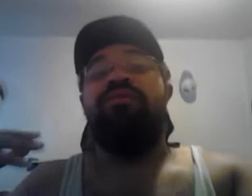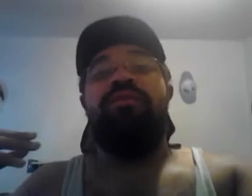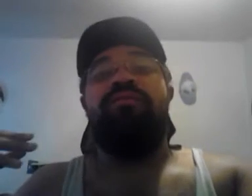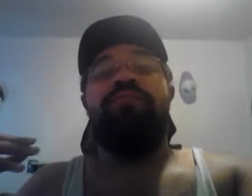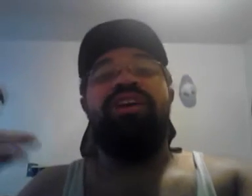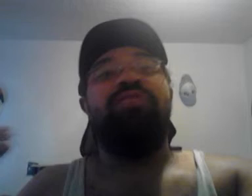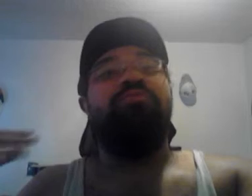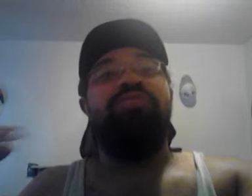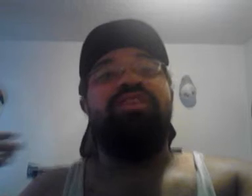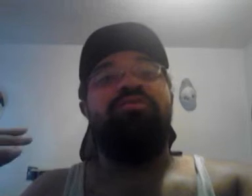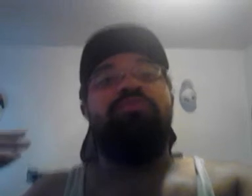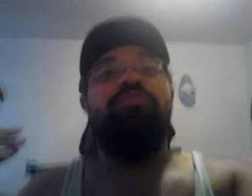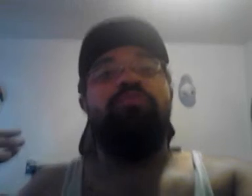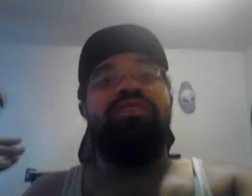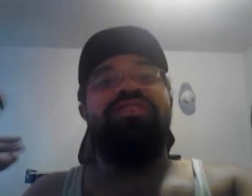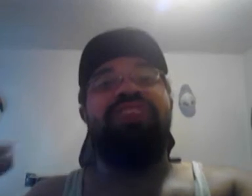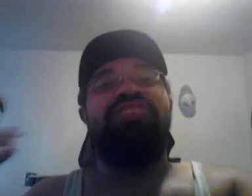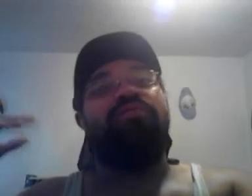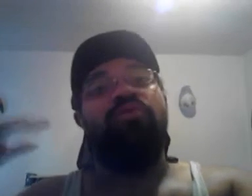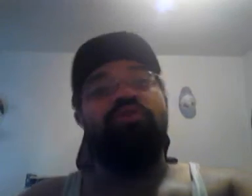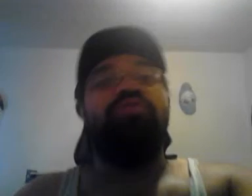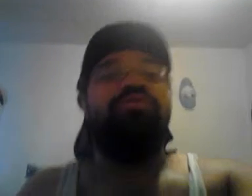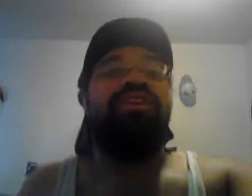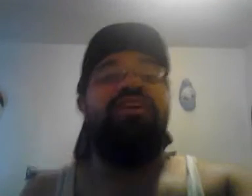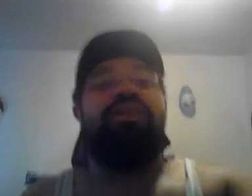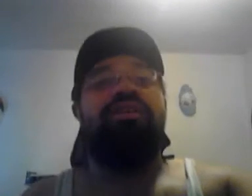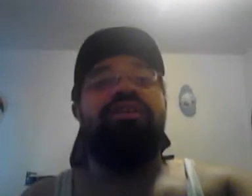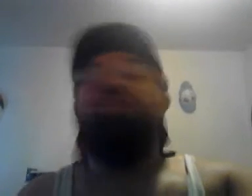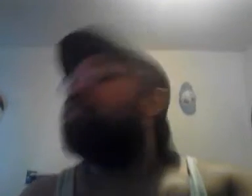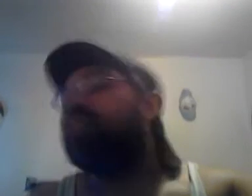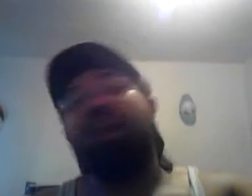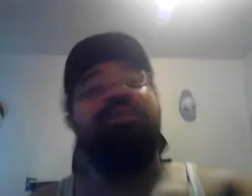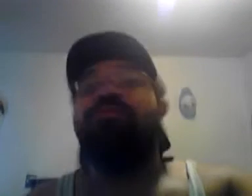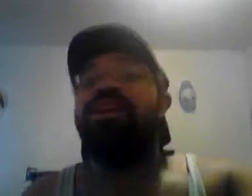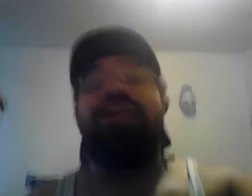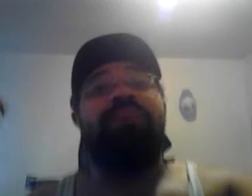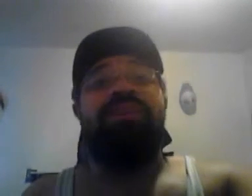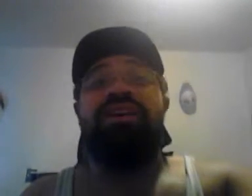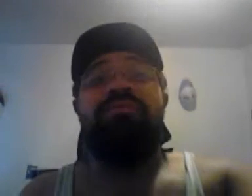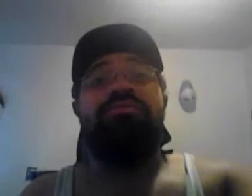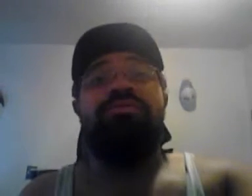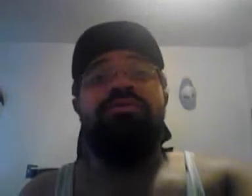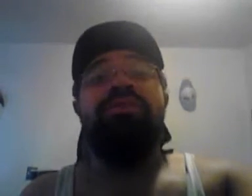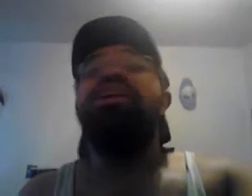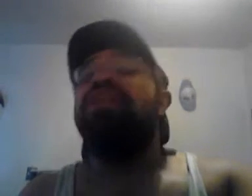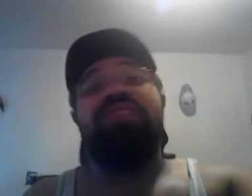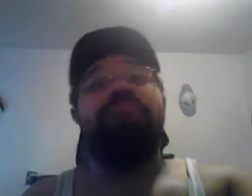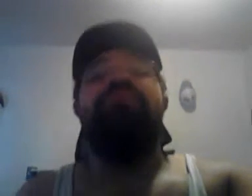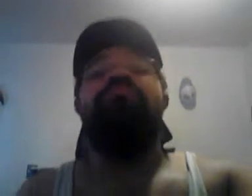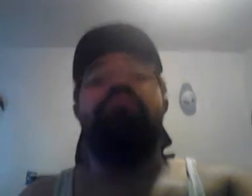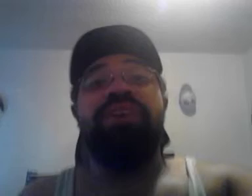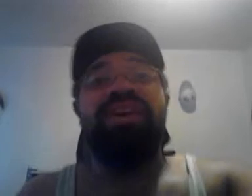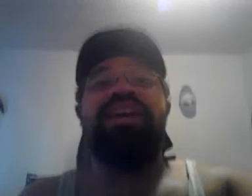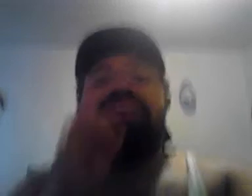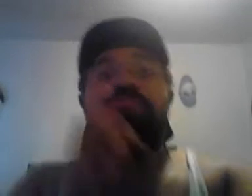for being the realization for who you really are. Y'all better wake up, man, because something big is about to